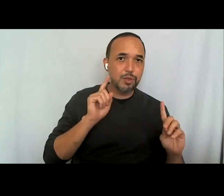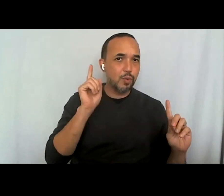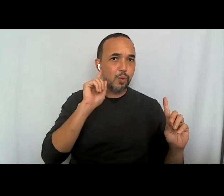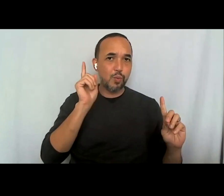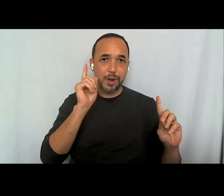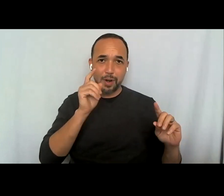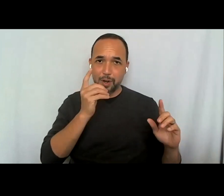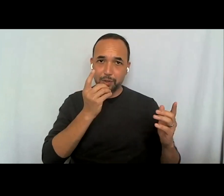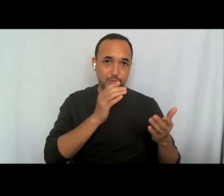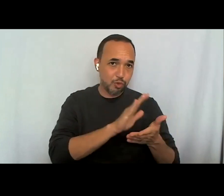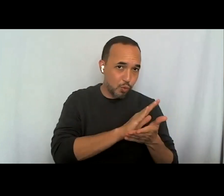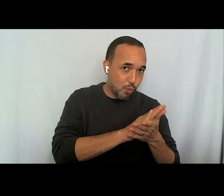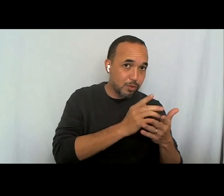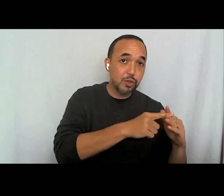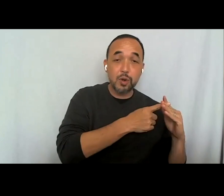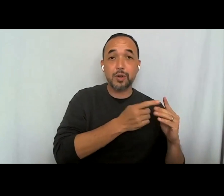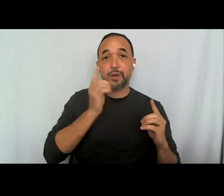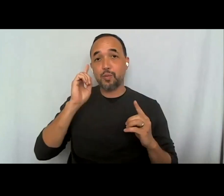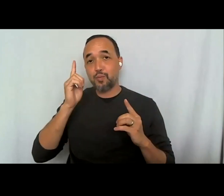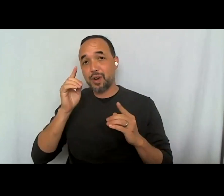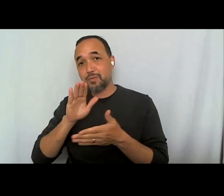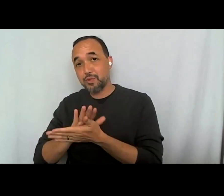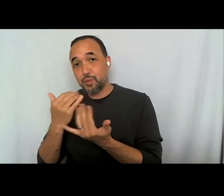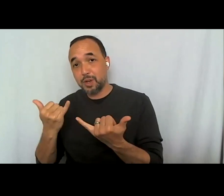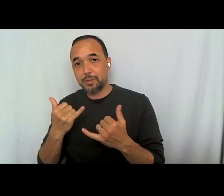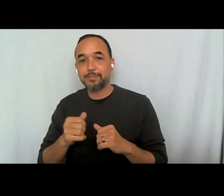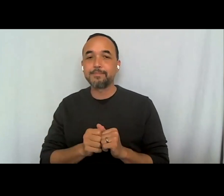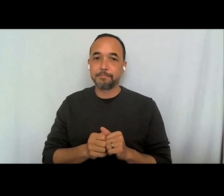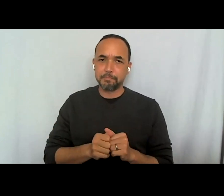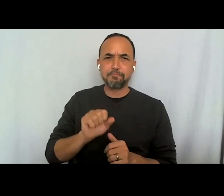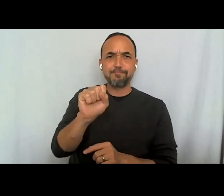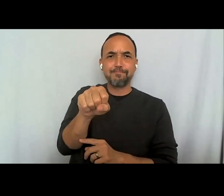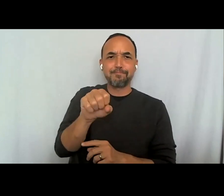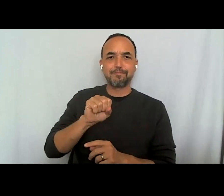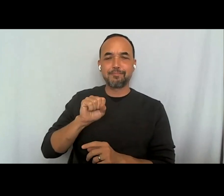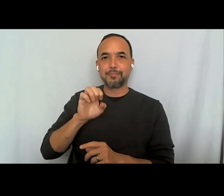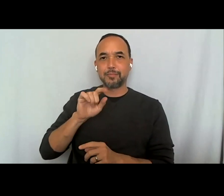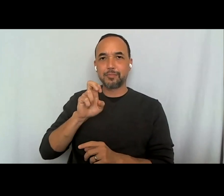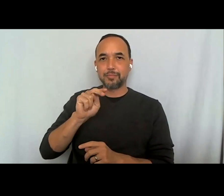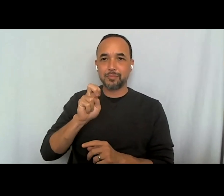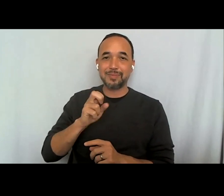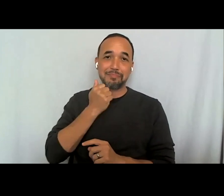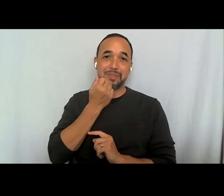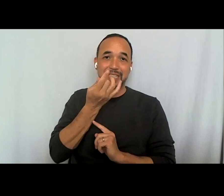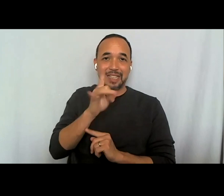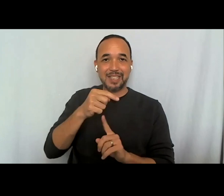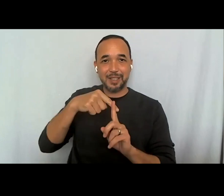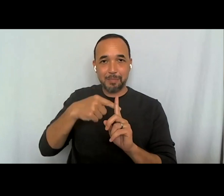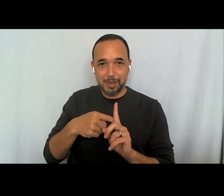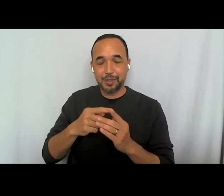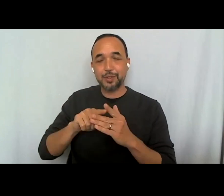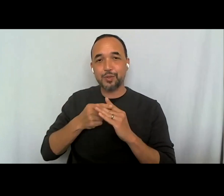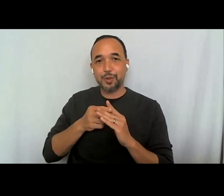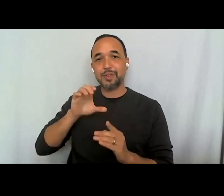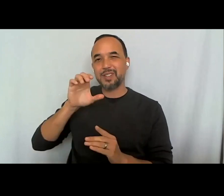now? Yeah, of course. He started at 18 months at California School for the Deaf in Fremont,